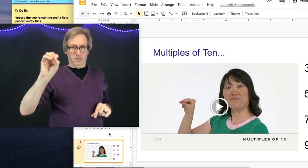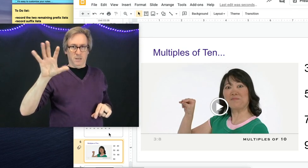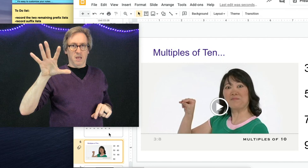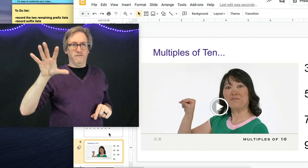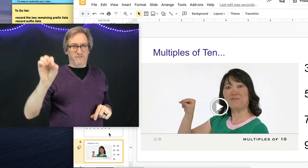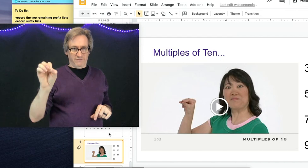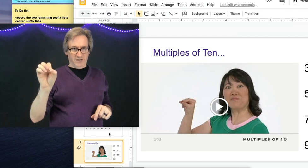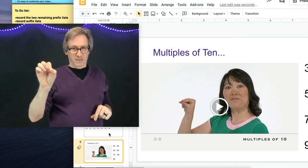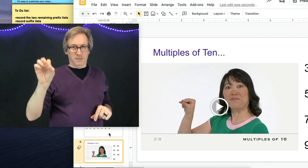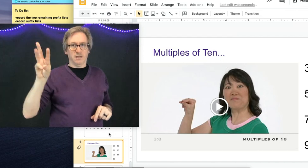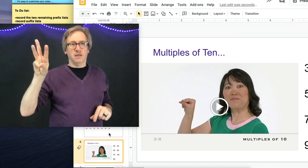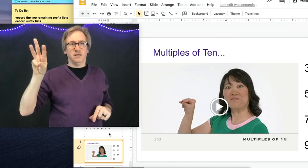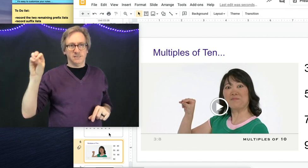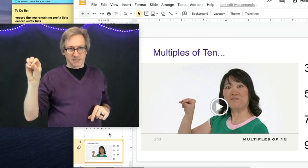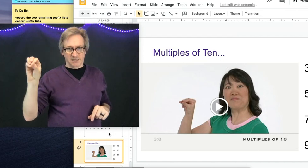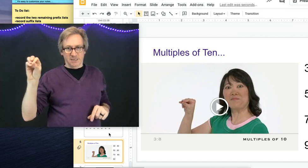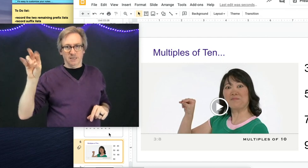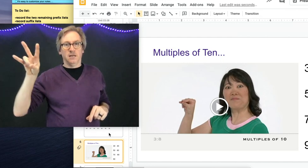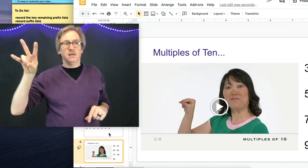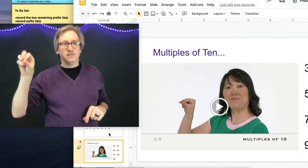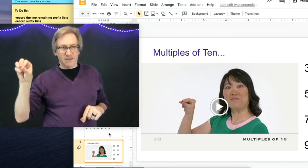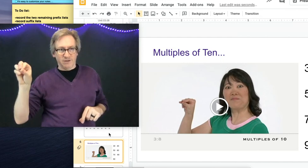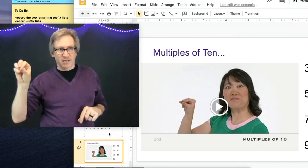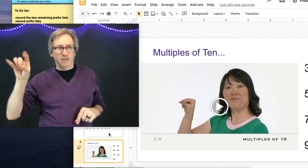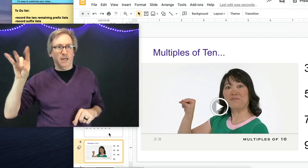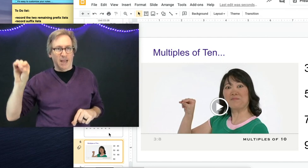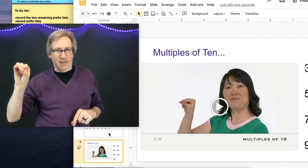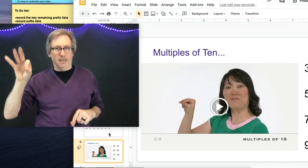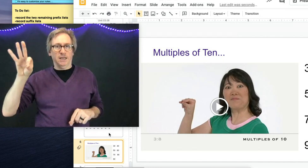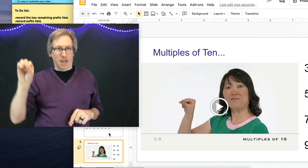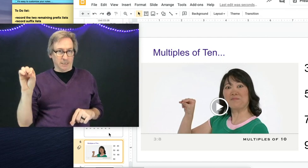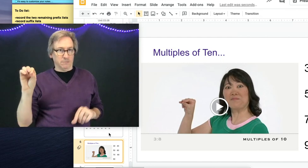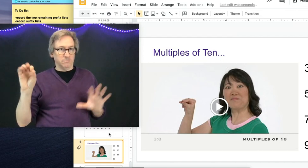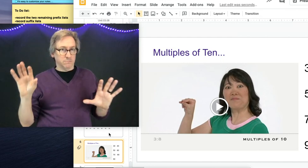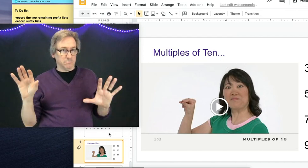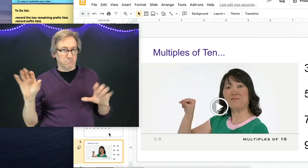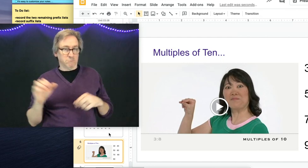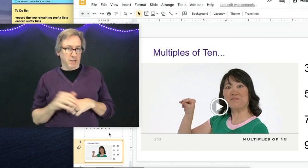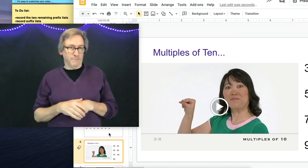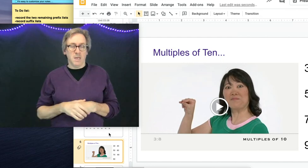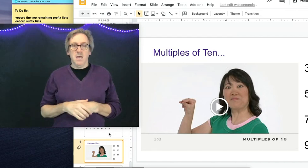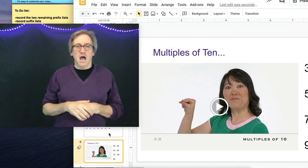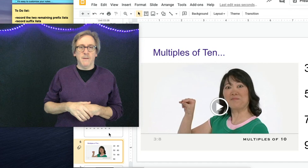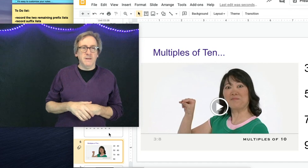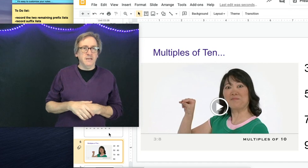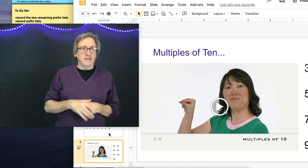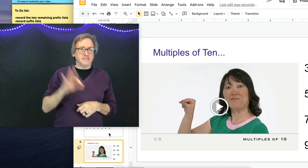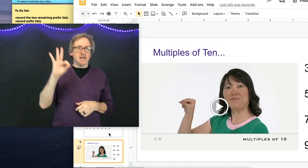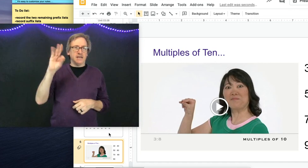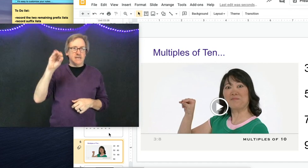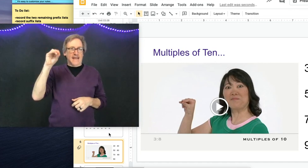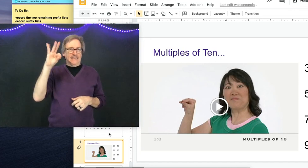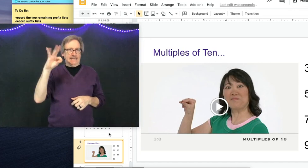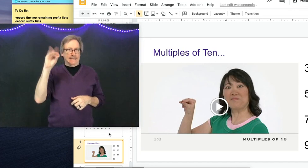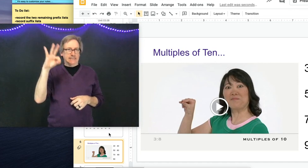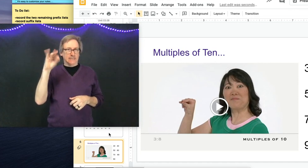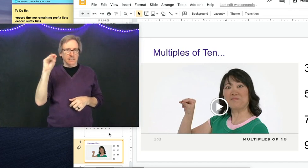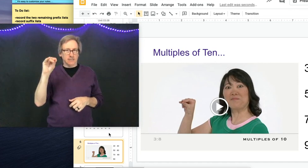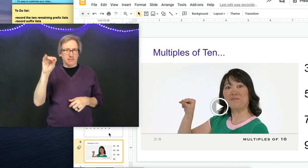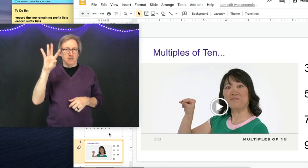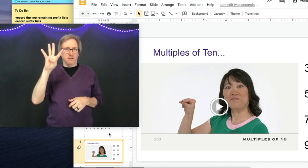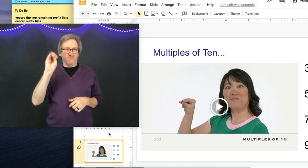40, 50, 60, 70, 80, 90. Okay. It's not